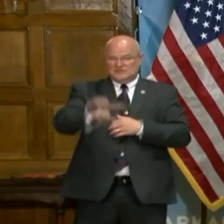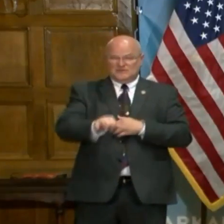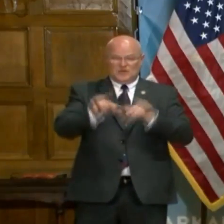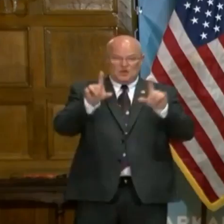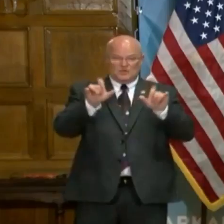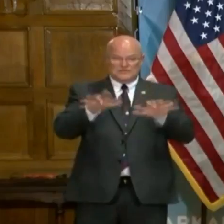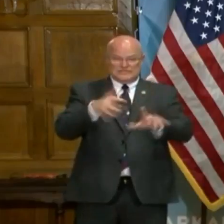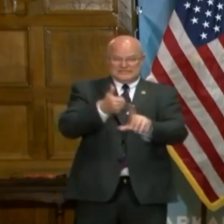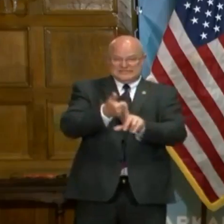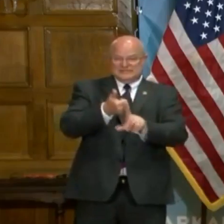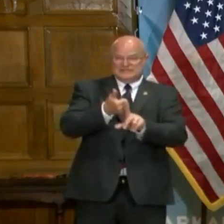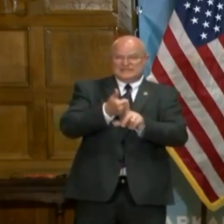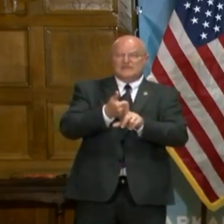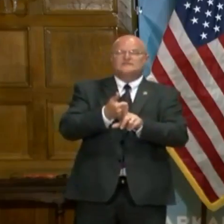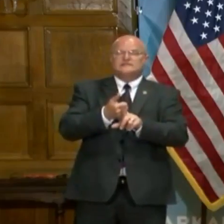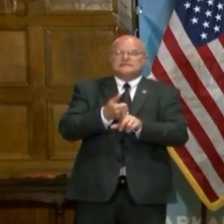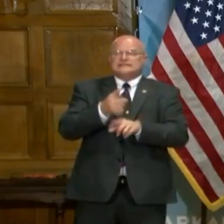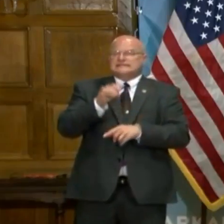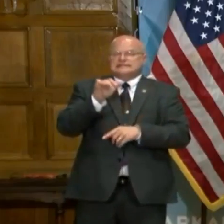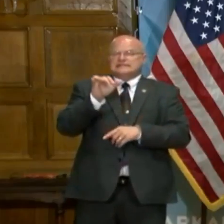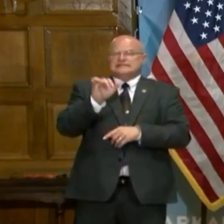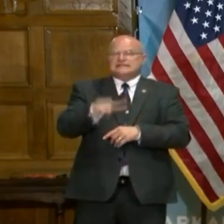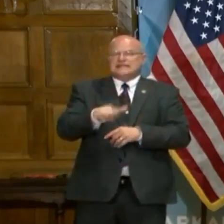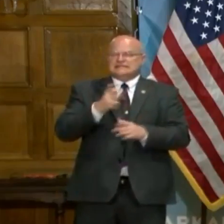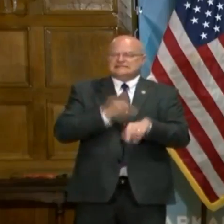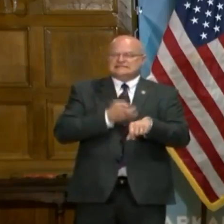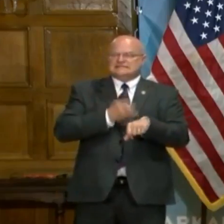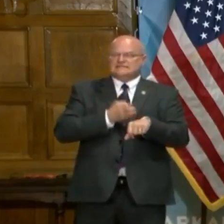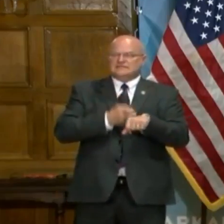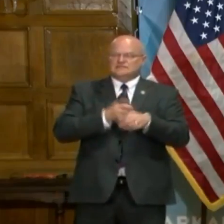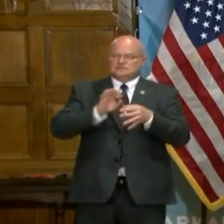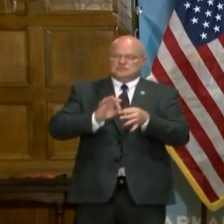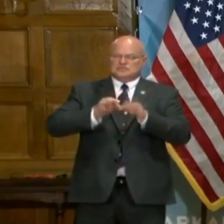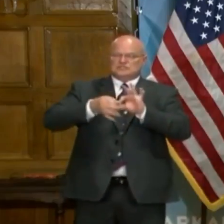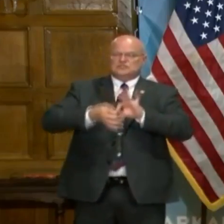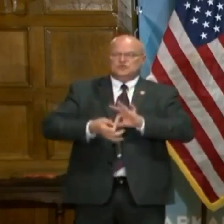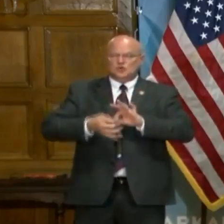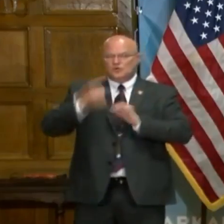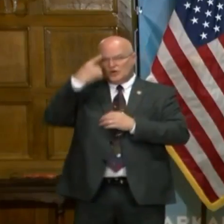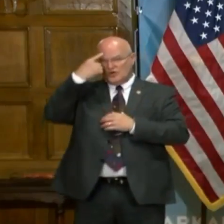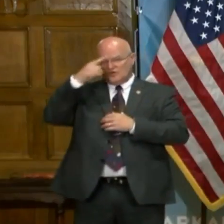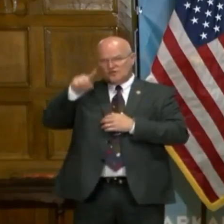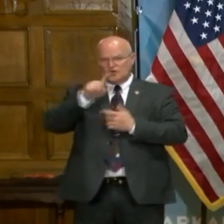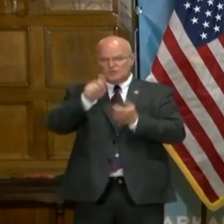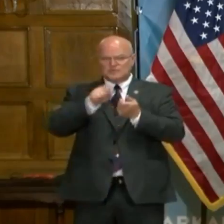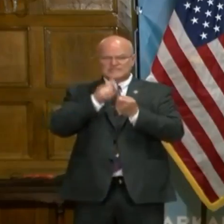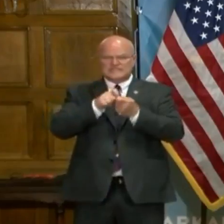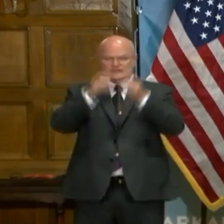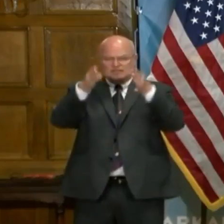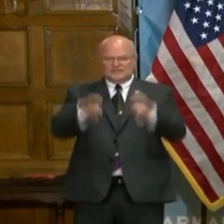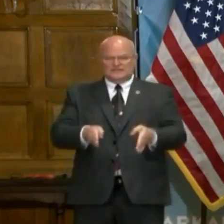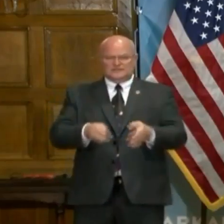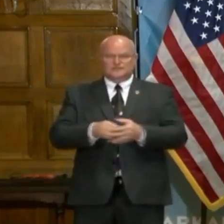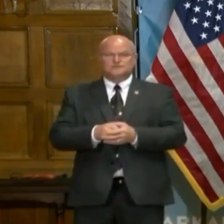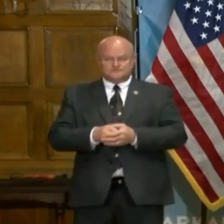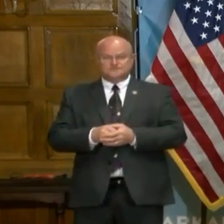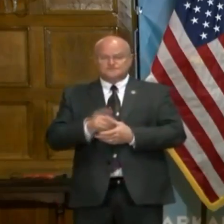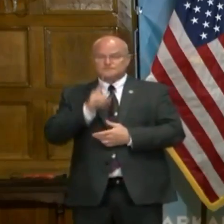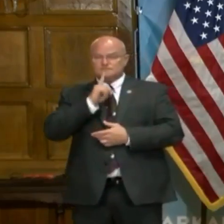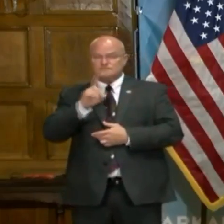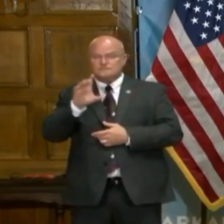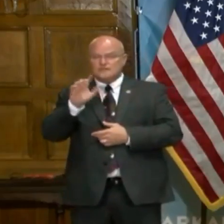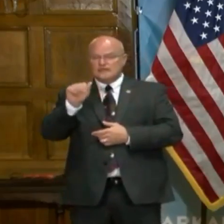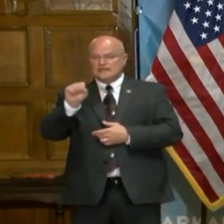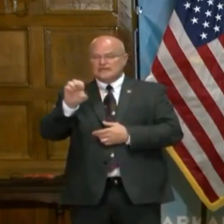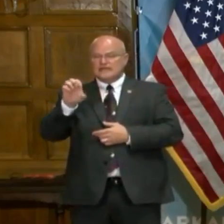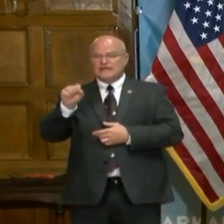tests is such that it's difficult to interpret for a particular individual. There are certainly cases where